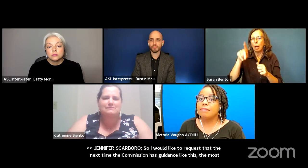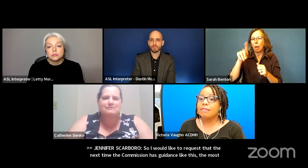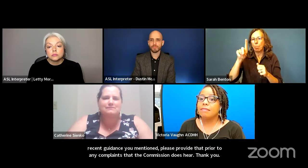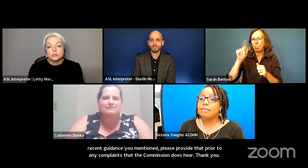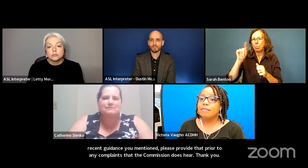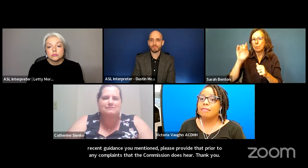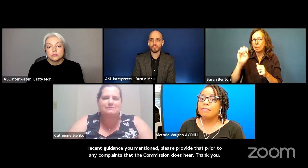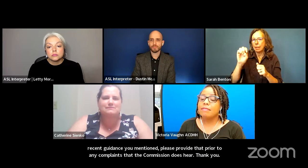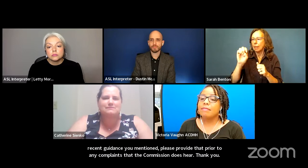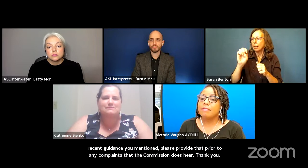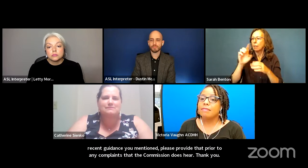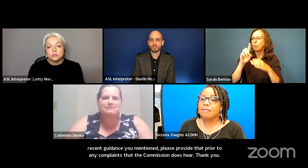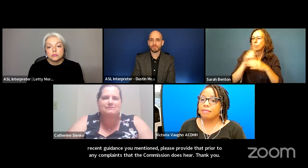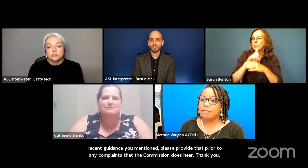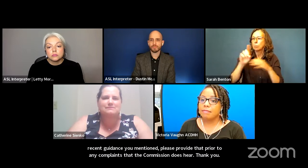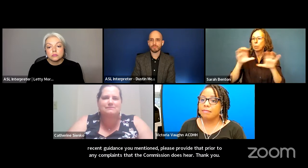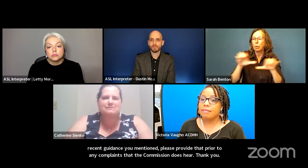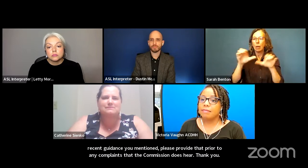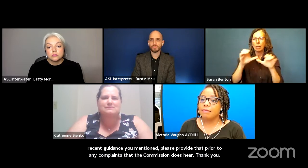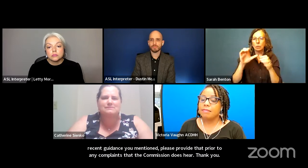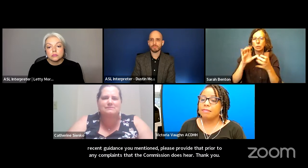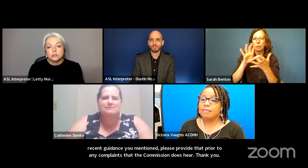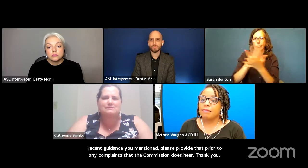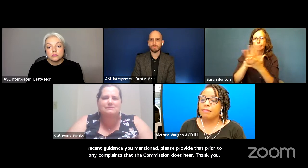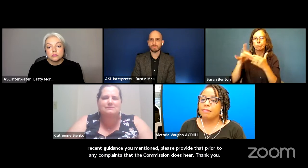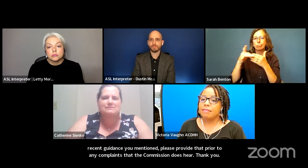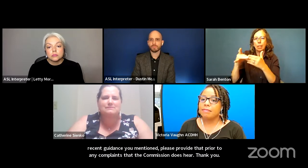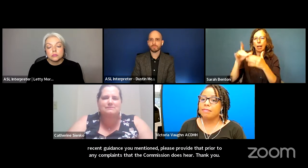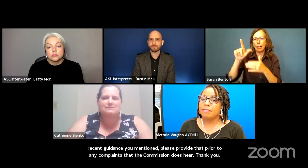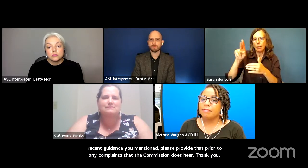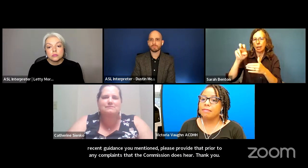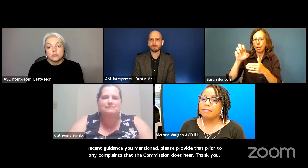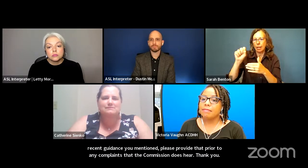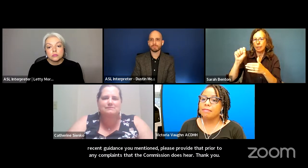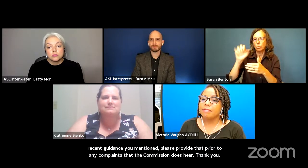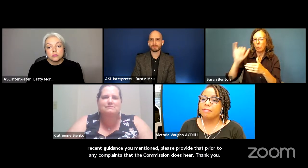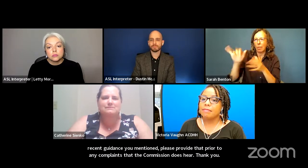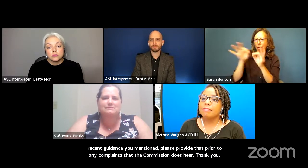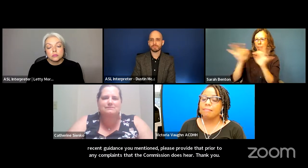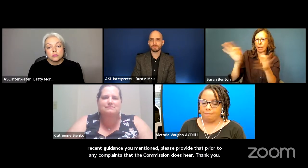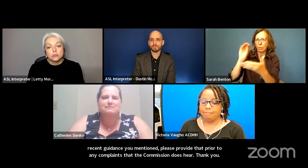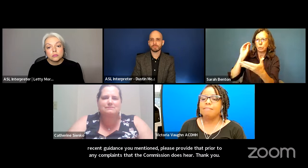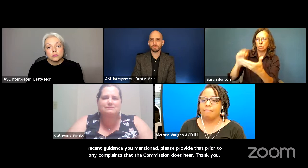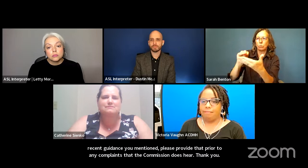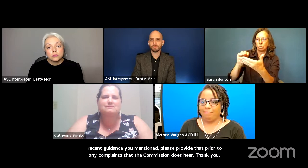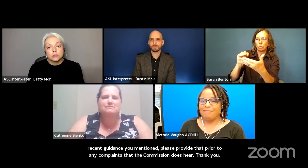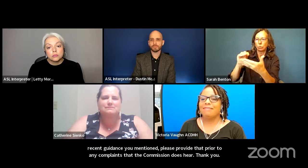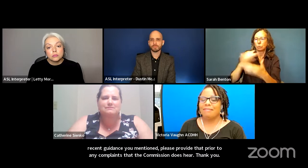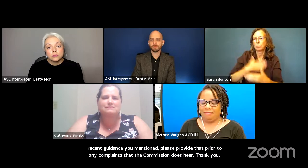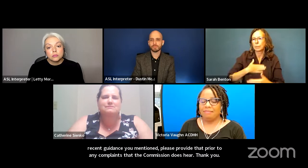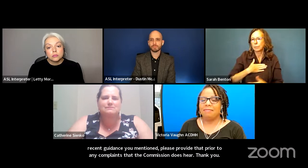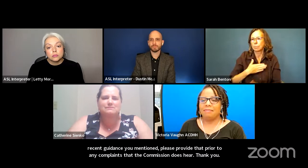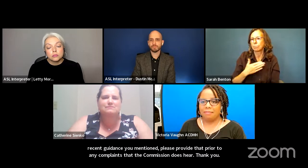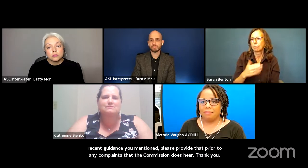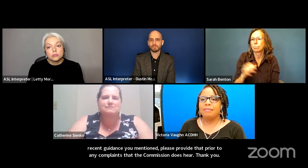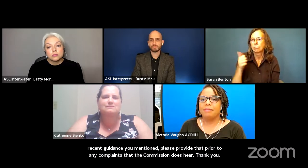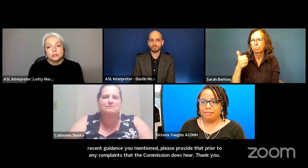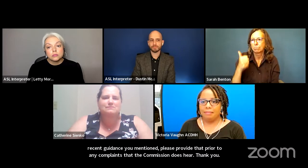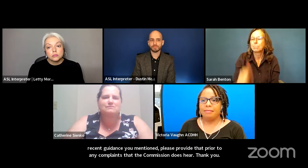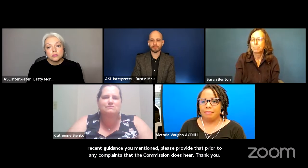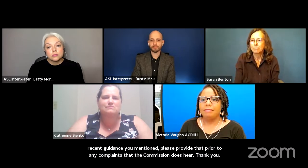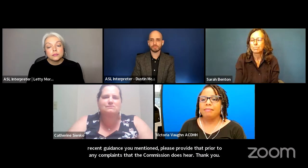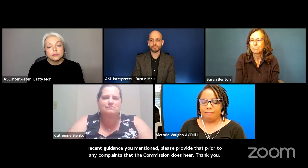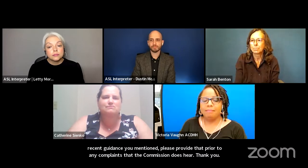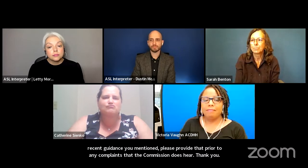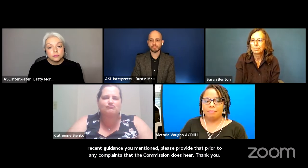I would also like to ask for an update of the disciplinary action and the guidelines related